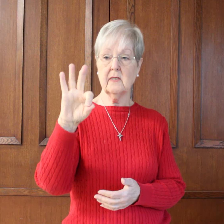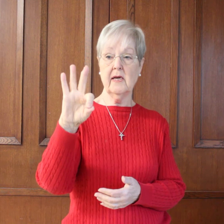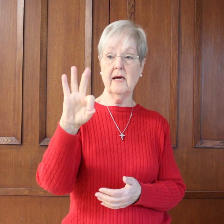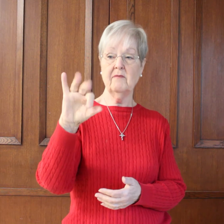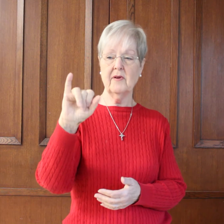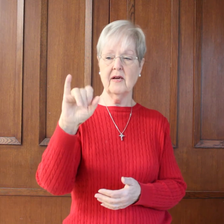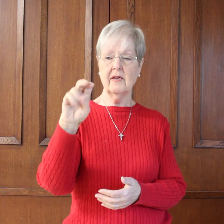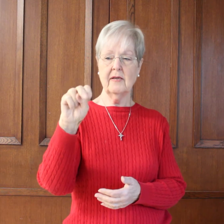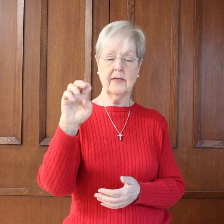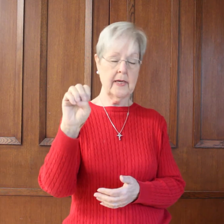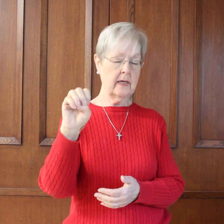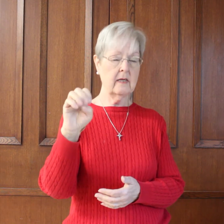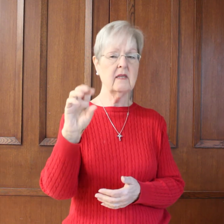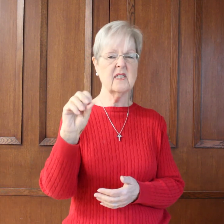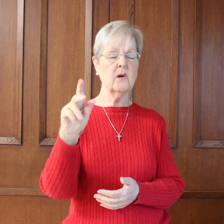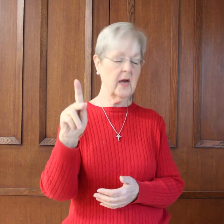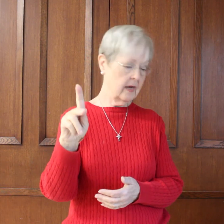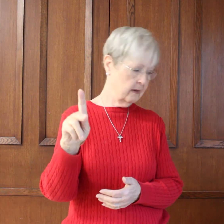of F-I-N-E, and that's okay.